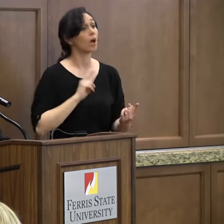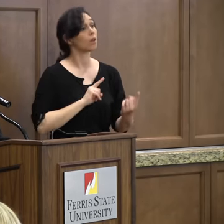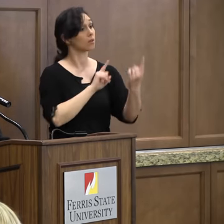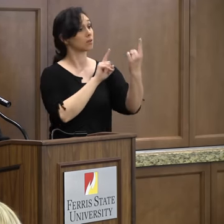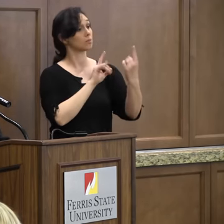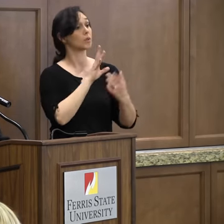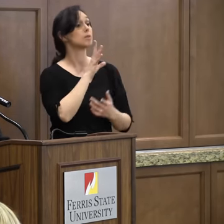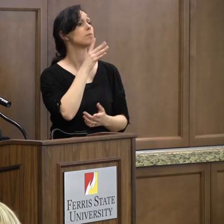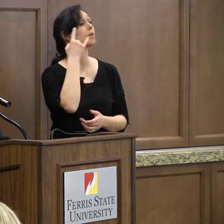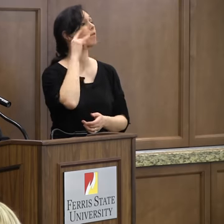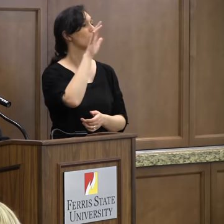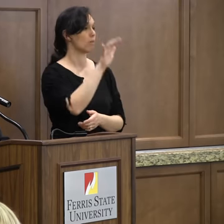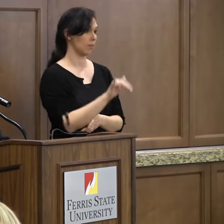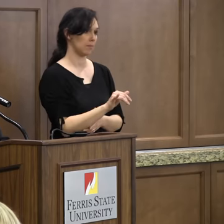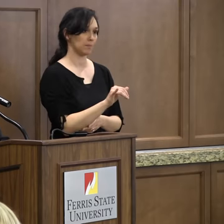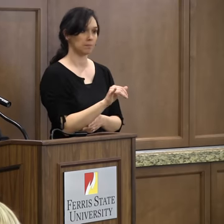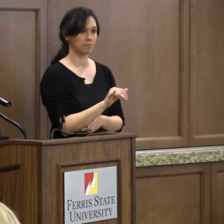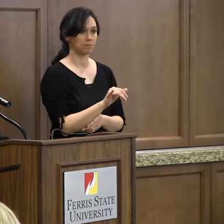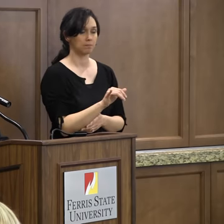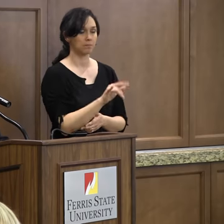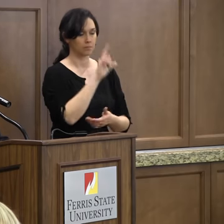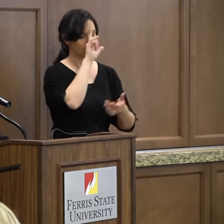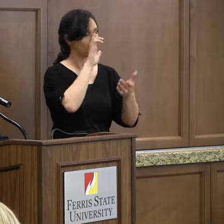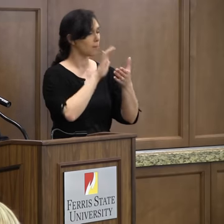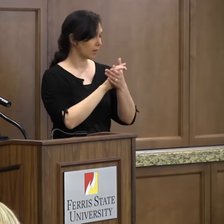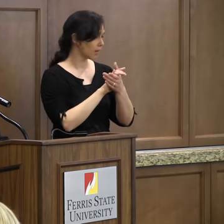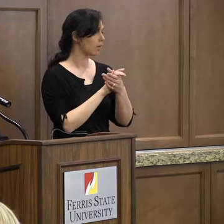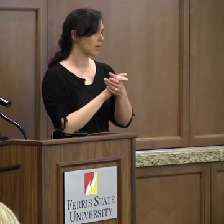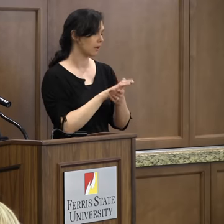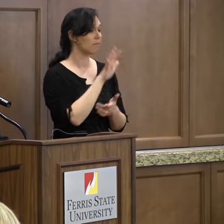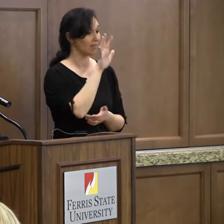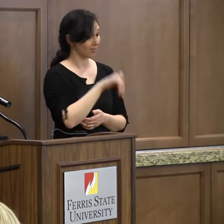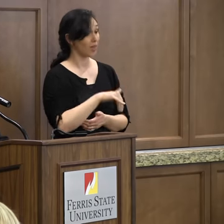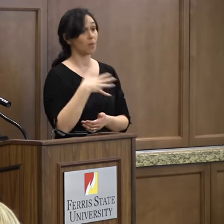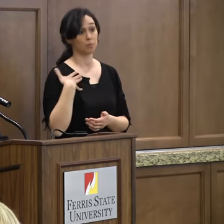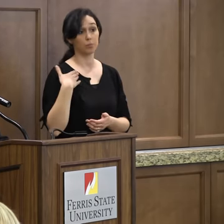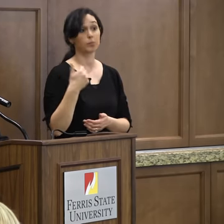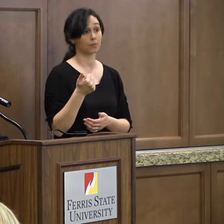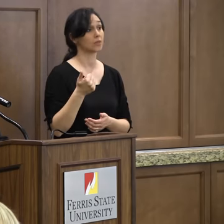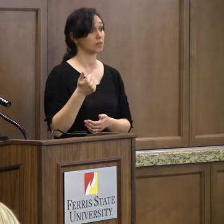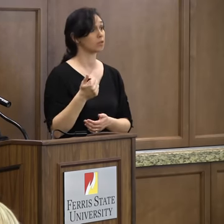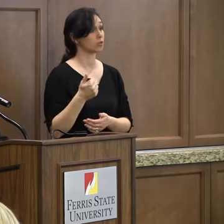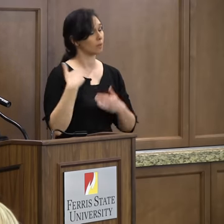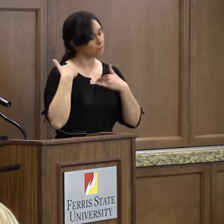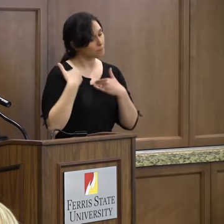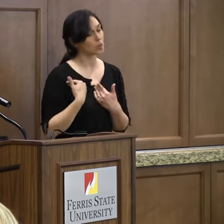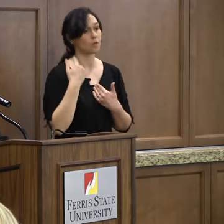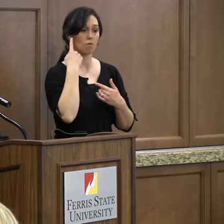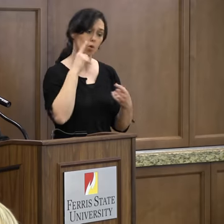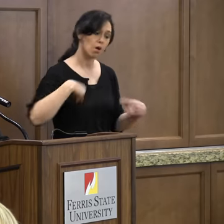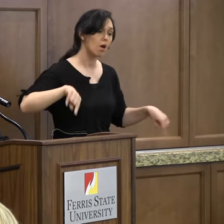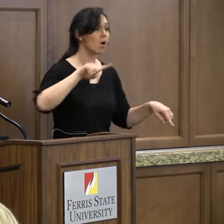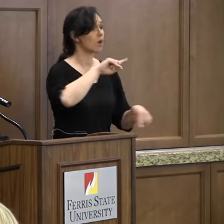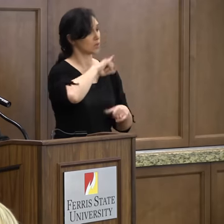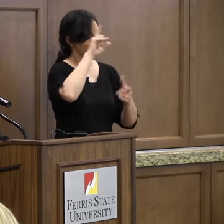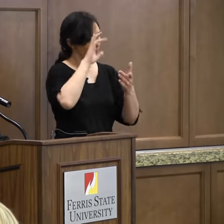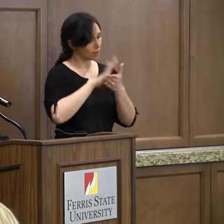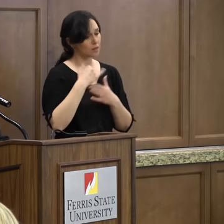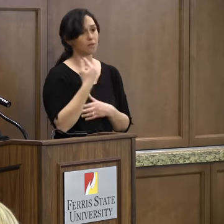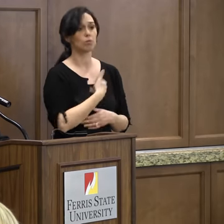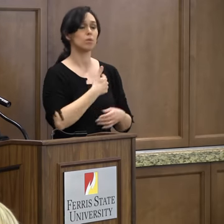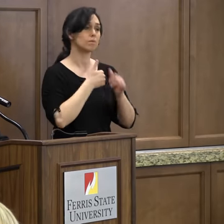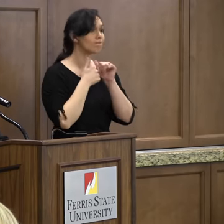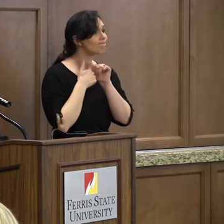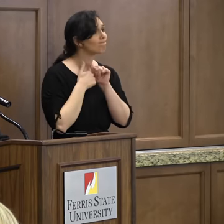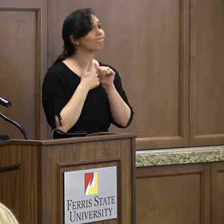them. This I believe to be the privilege and the burden of all of us who deem ourselves bound by allegiances